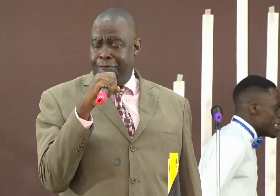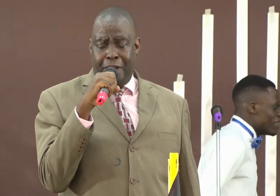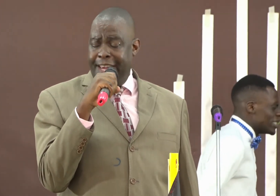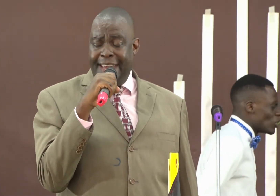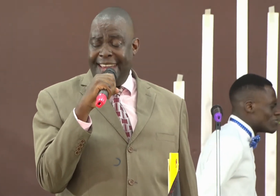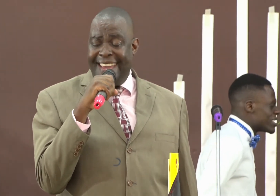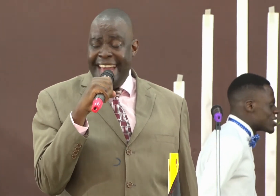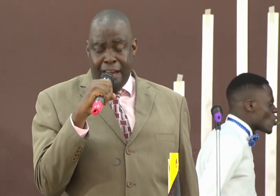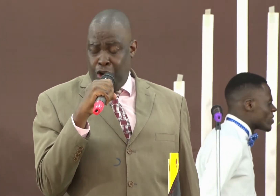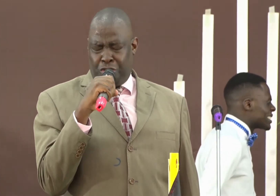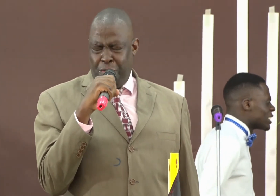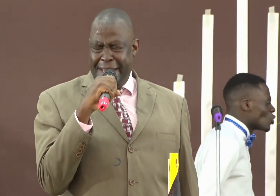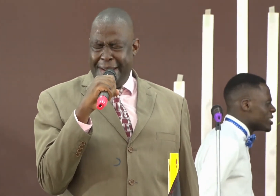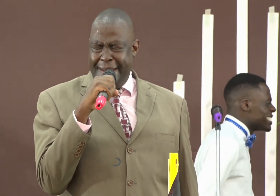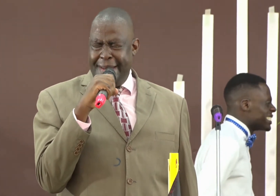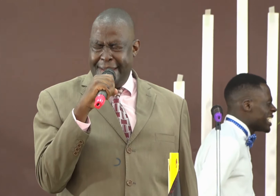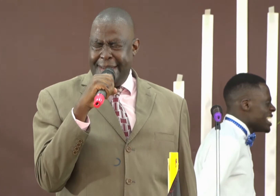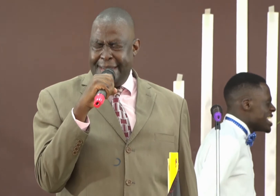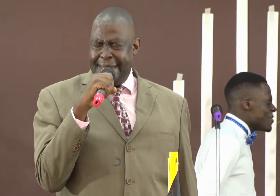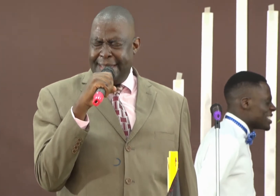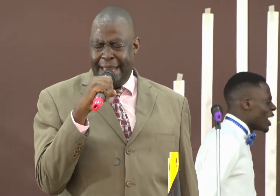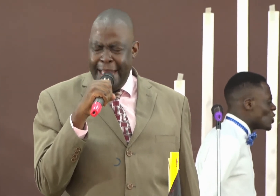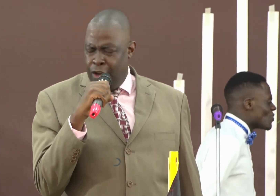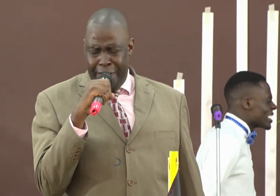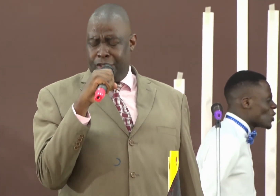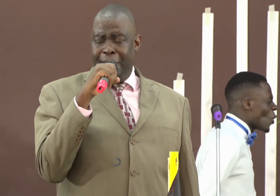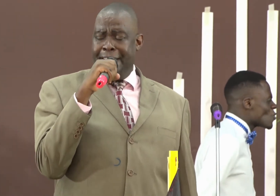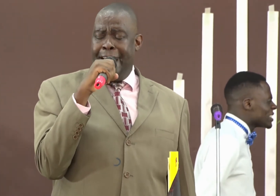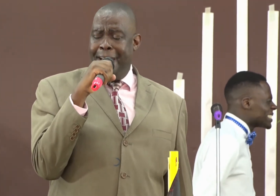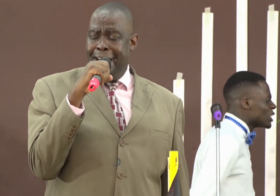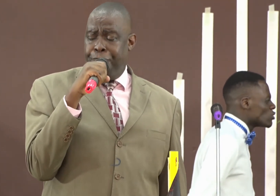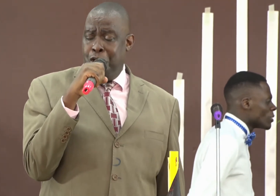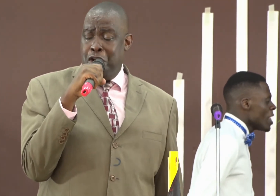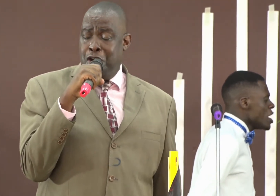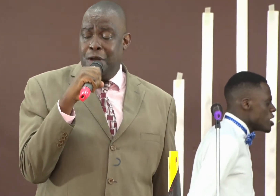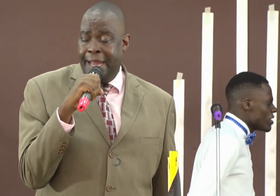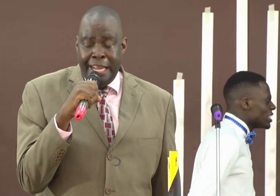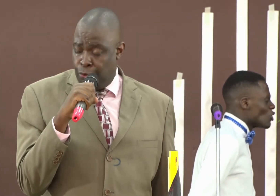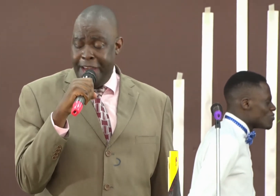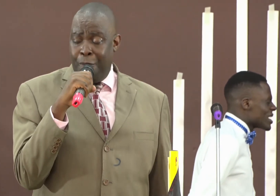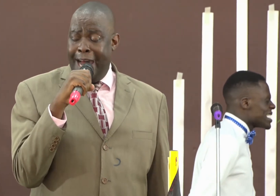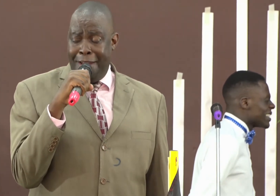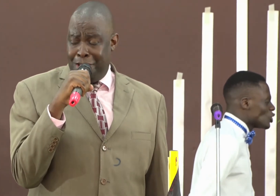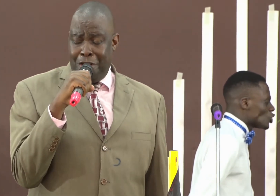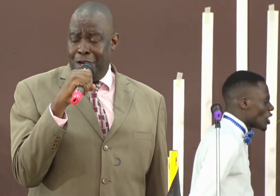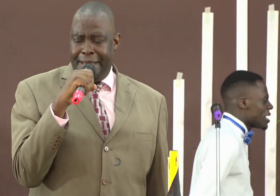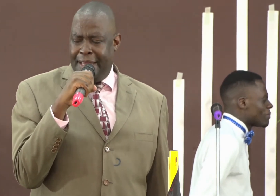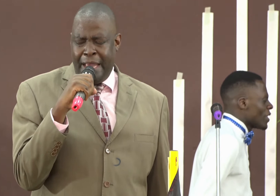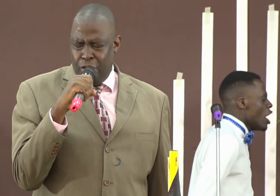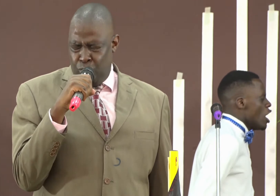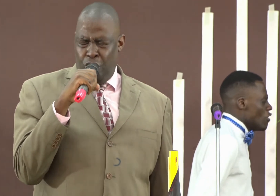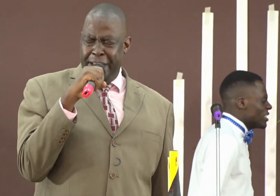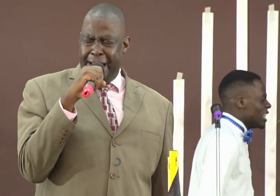sera biape otubere wetu wandava napo wewayo